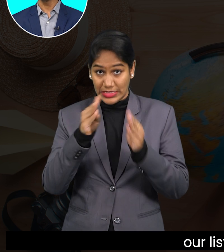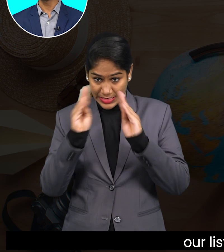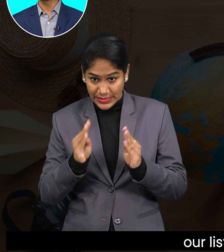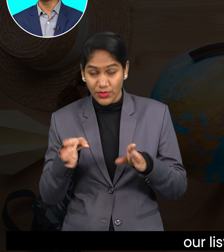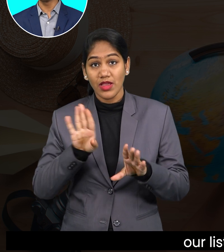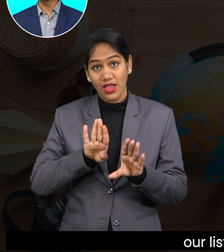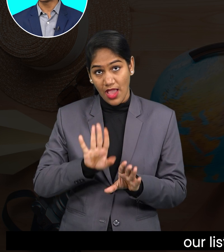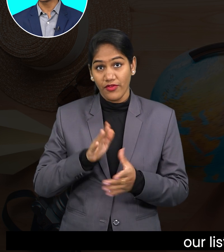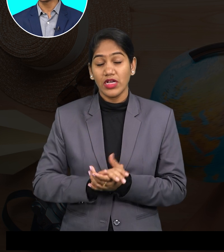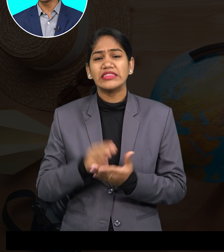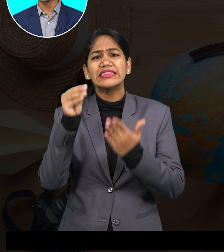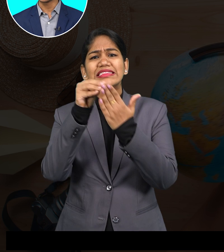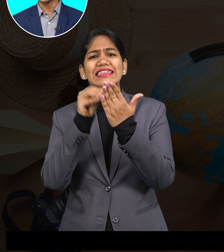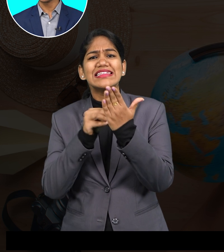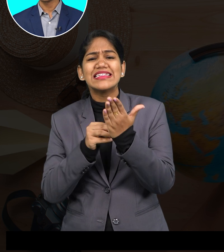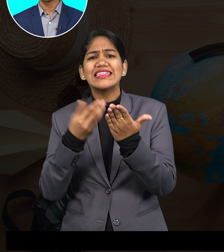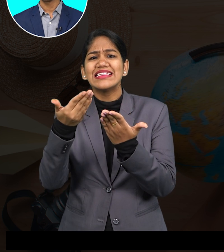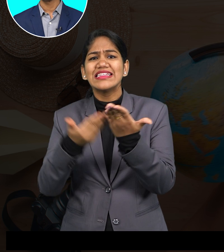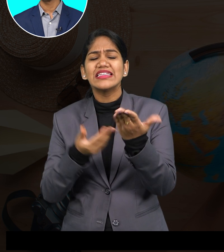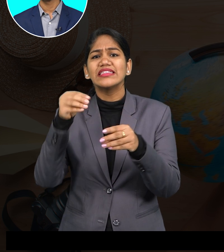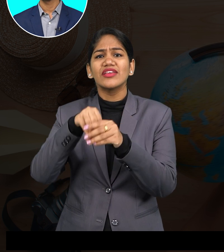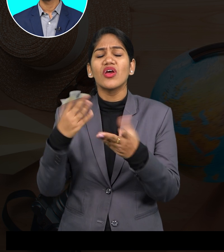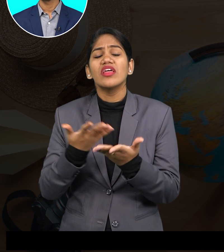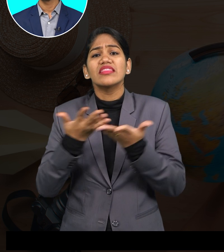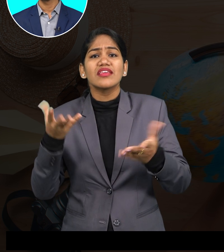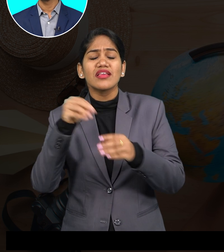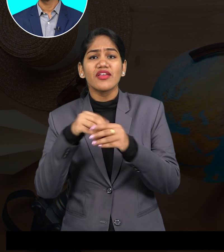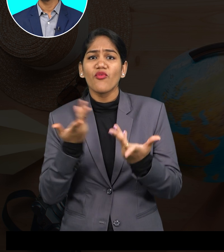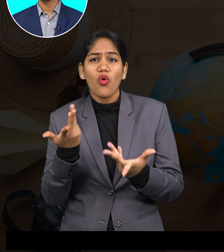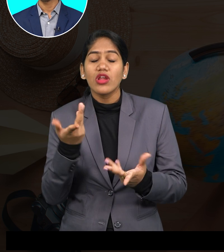our list could also include objects like